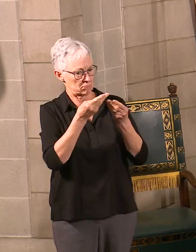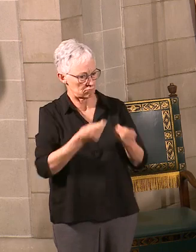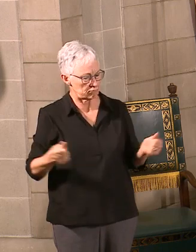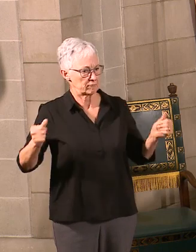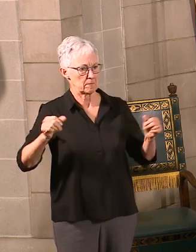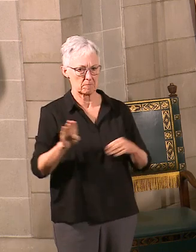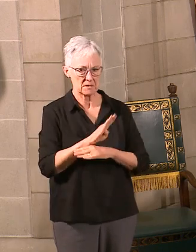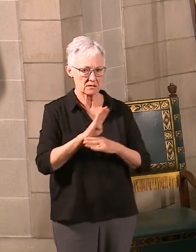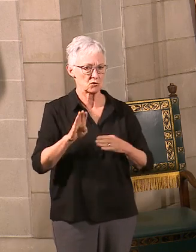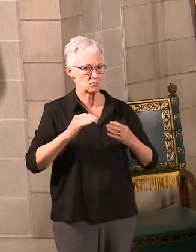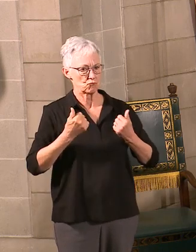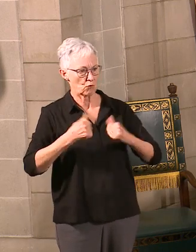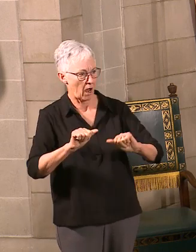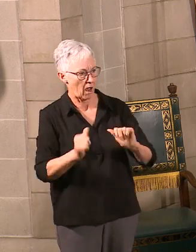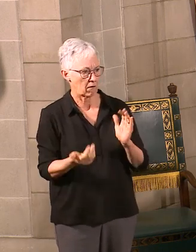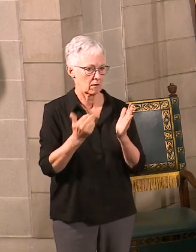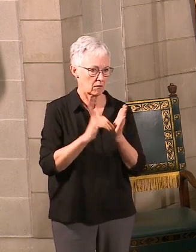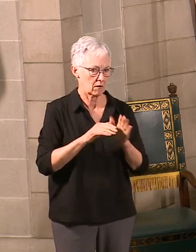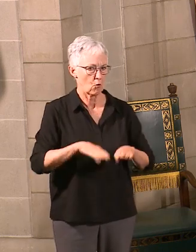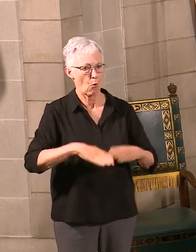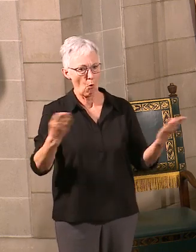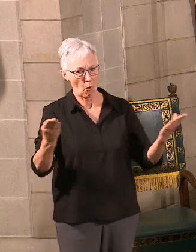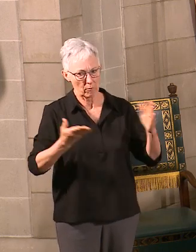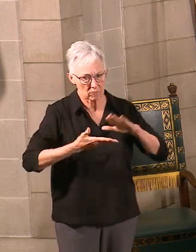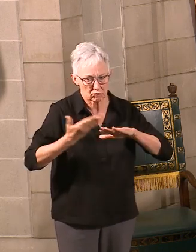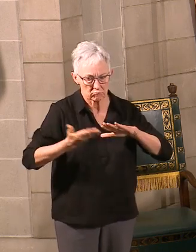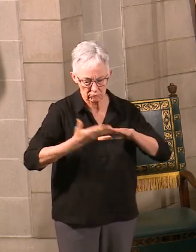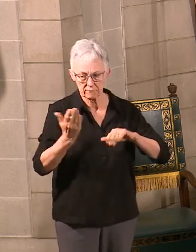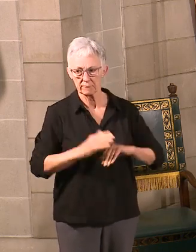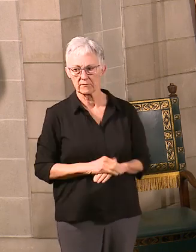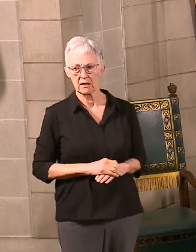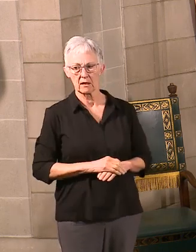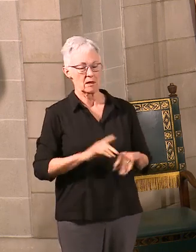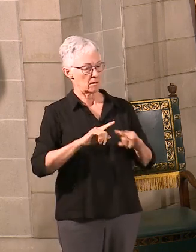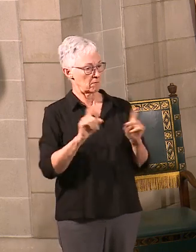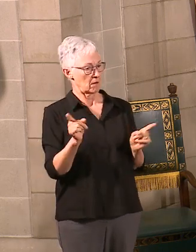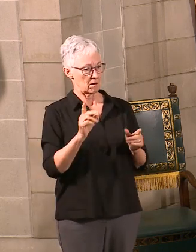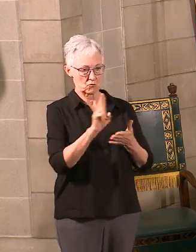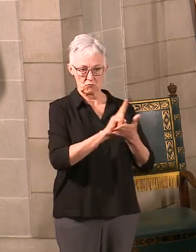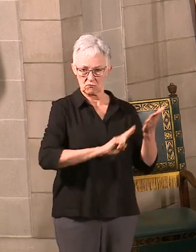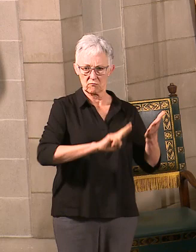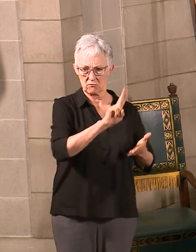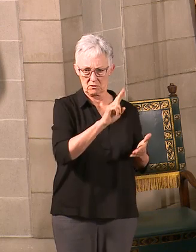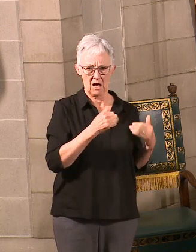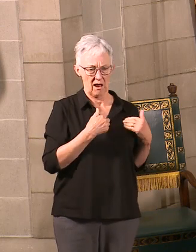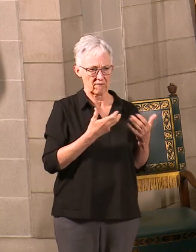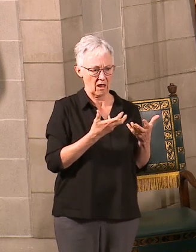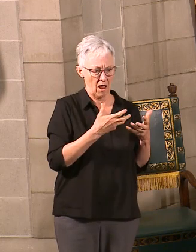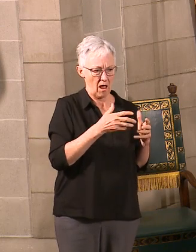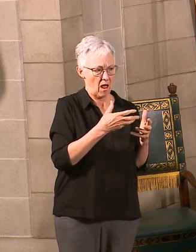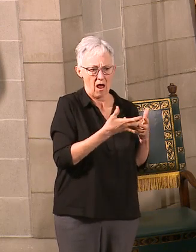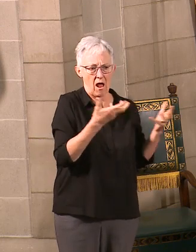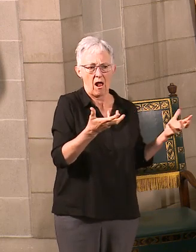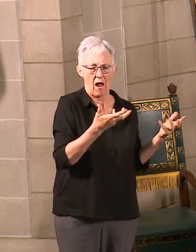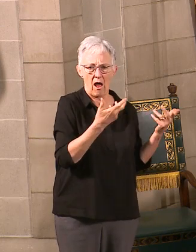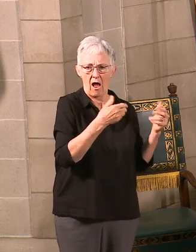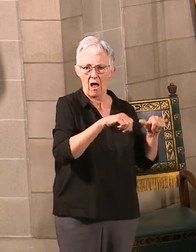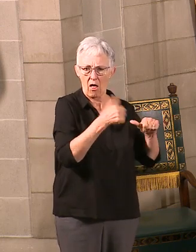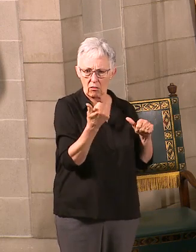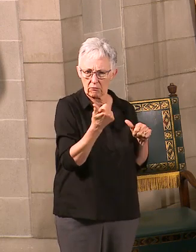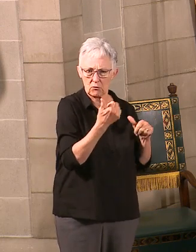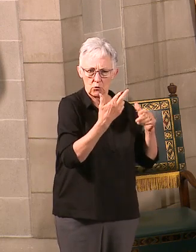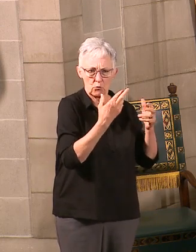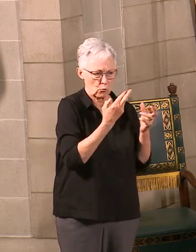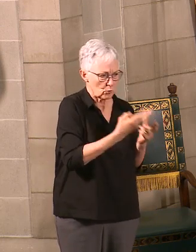know that there are other elements of the University of Nebraska that are also there for resources. So for example, our